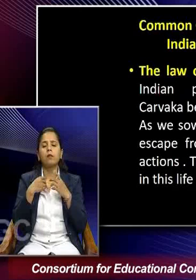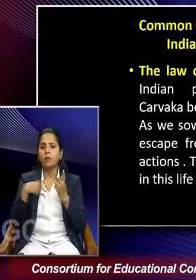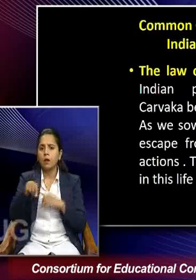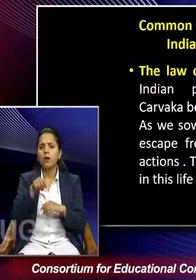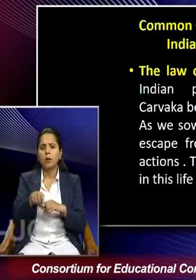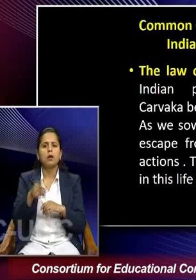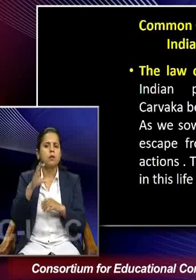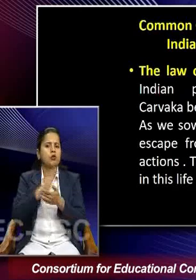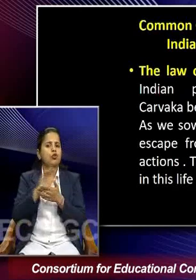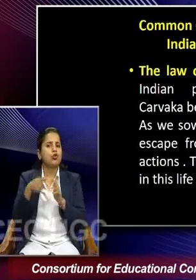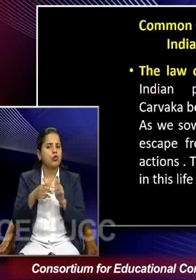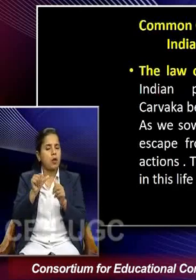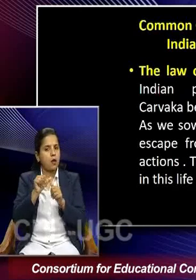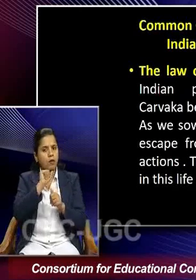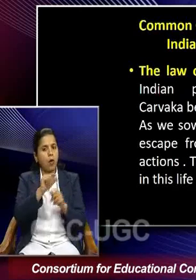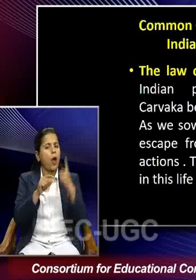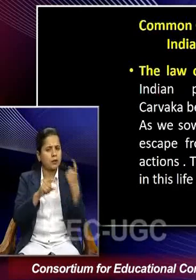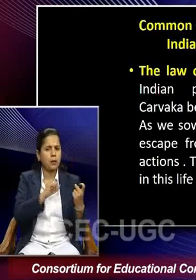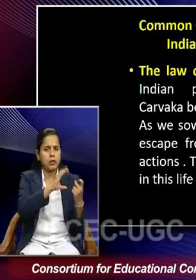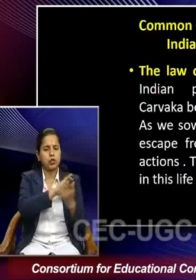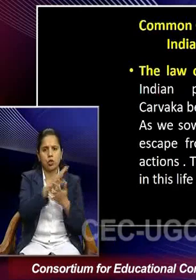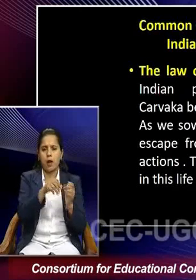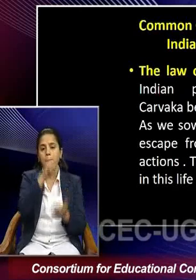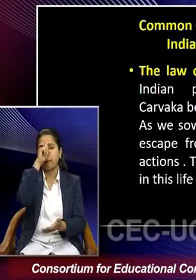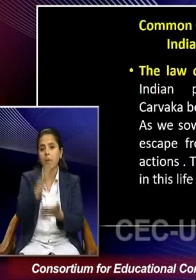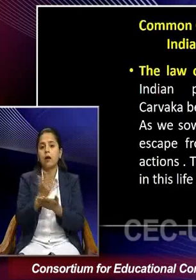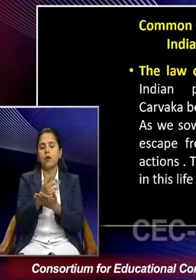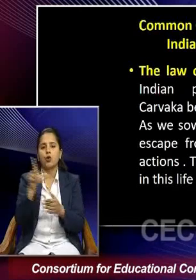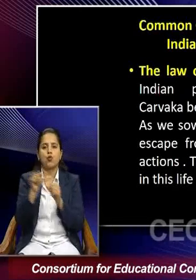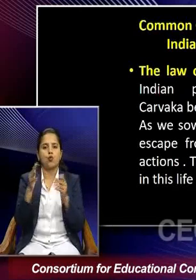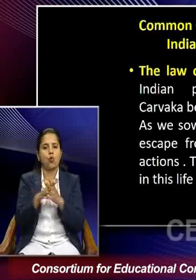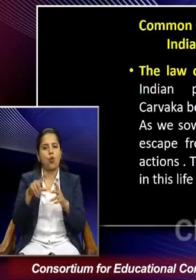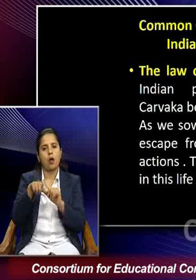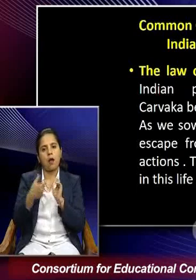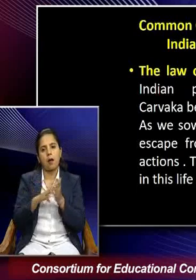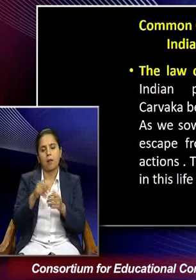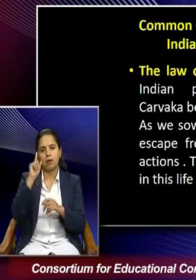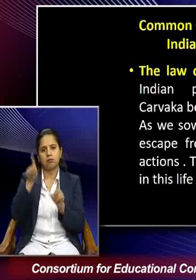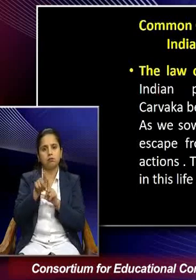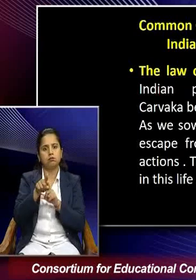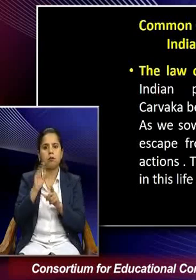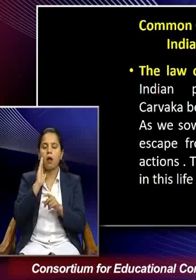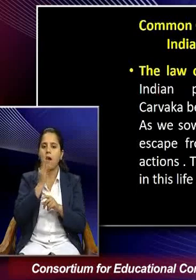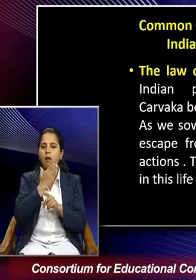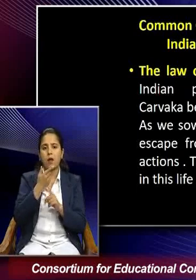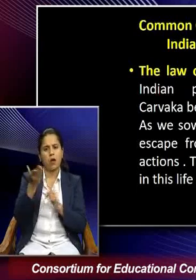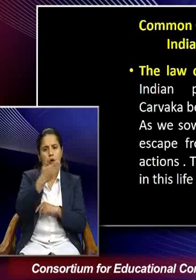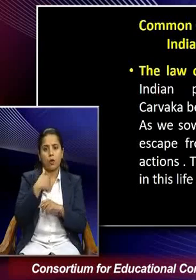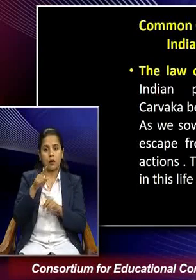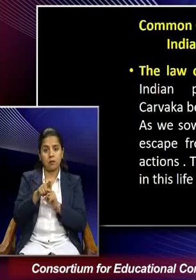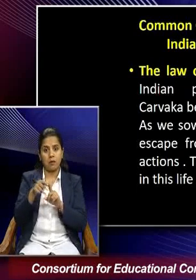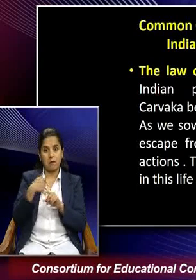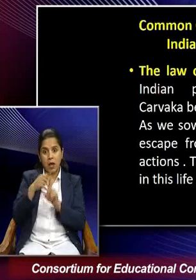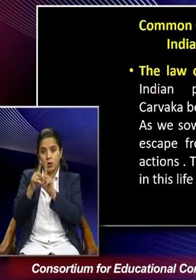the Charvak philosophy believe in the law of karma. As we sow, so we